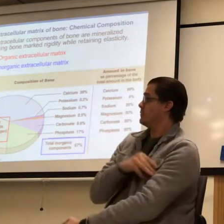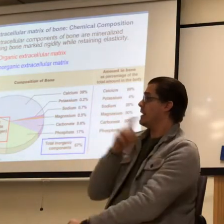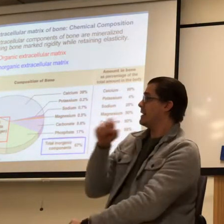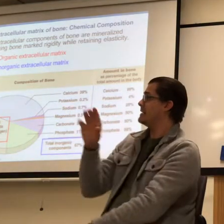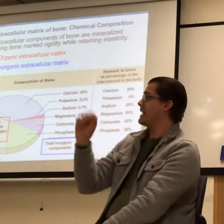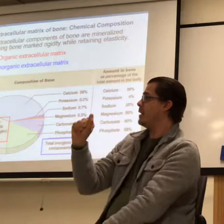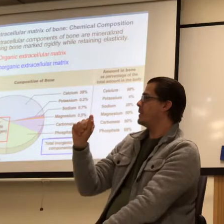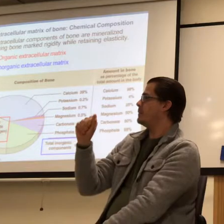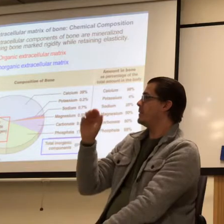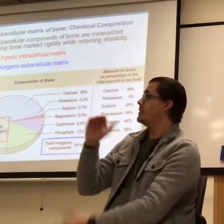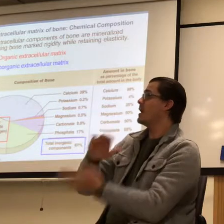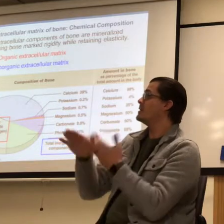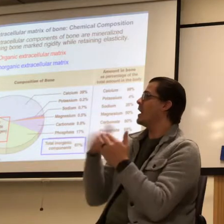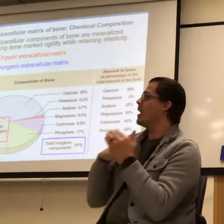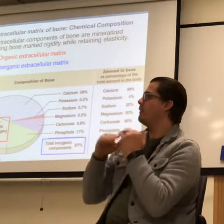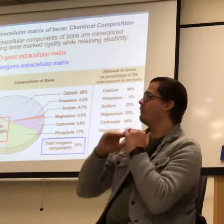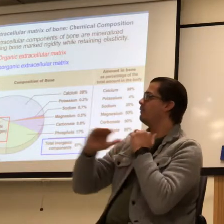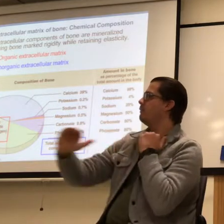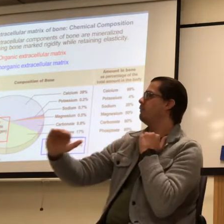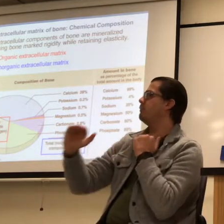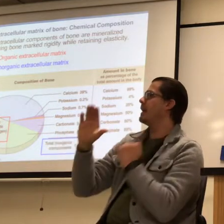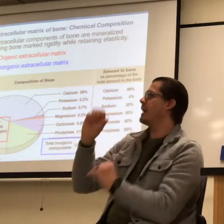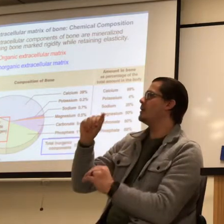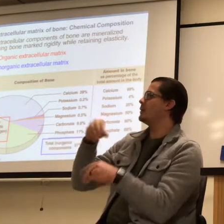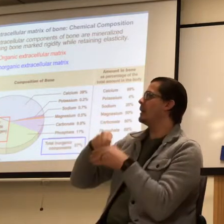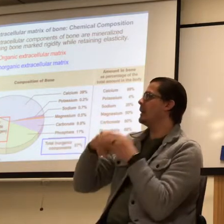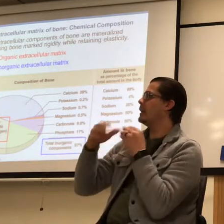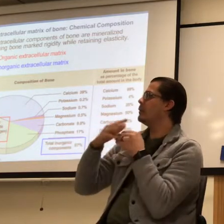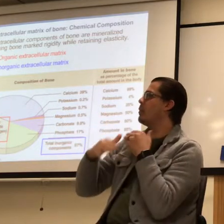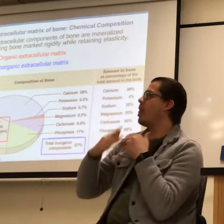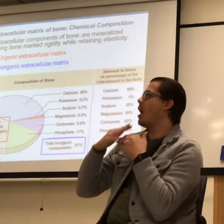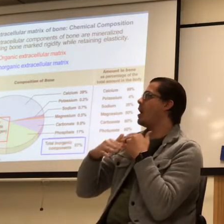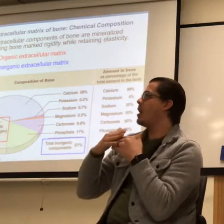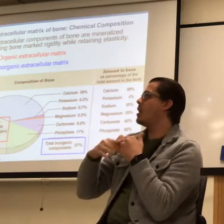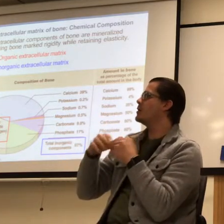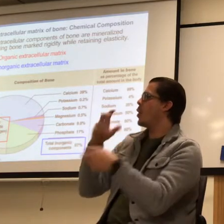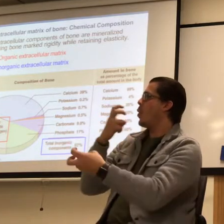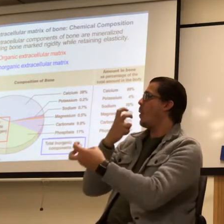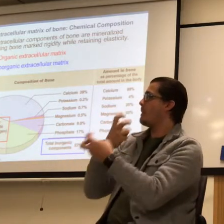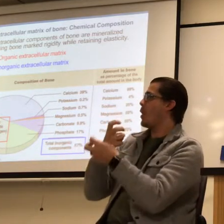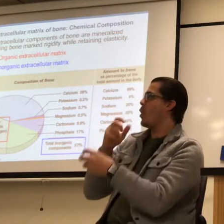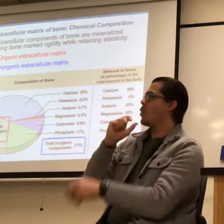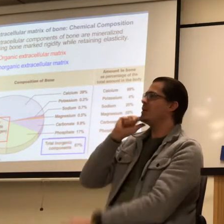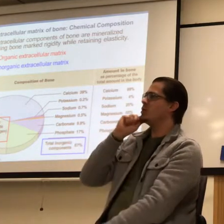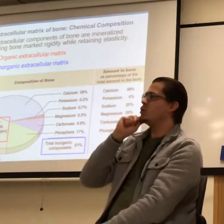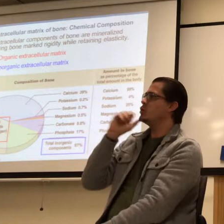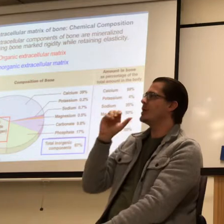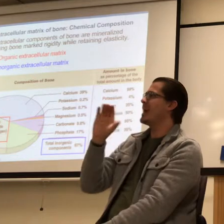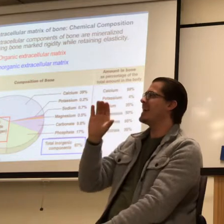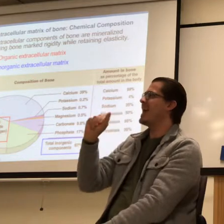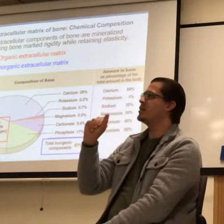homeostatic level of calcium in the blood. So bone tissue functions as a calcium reserve.